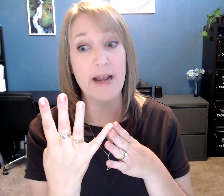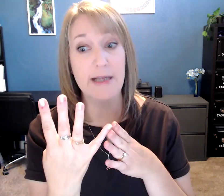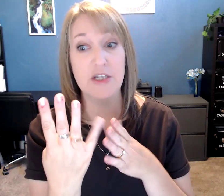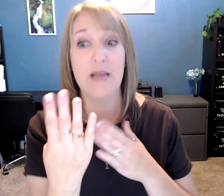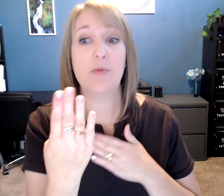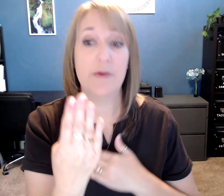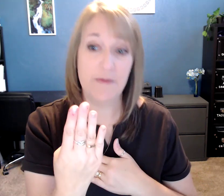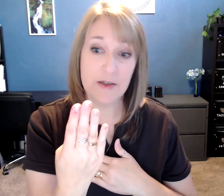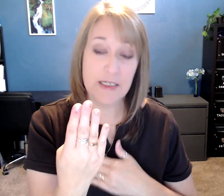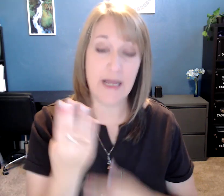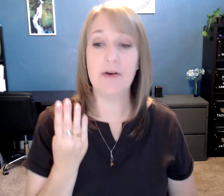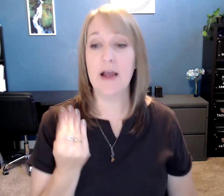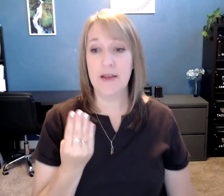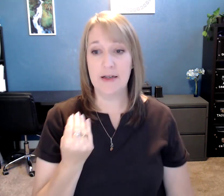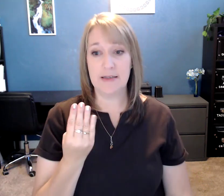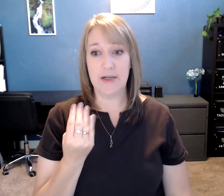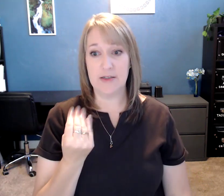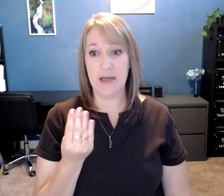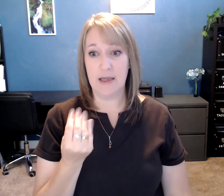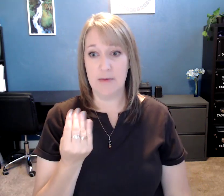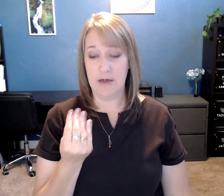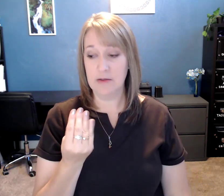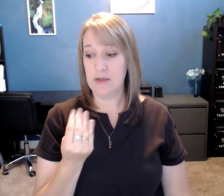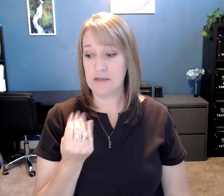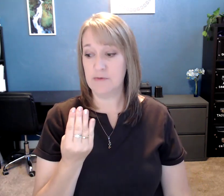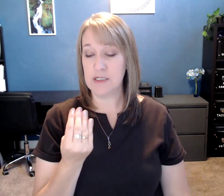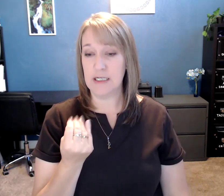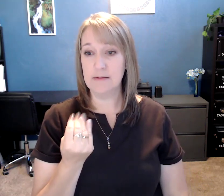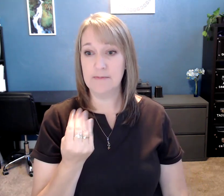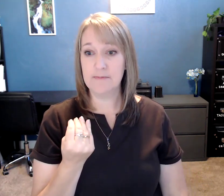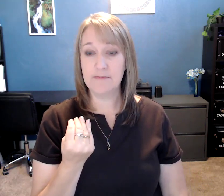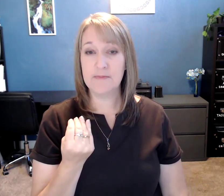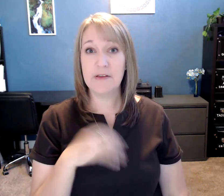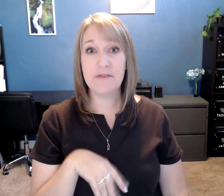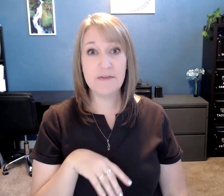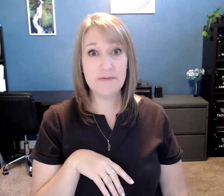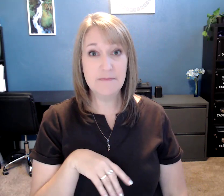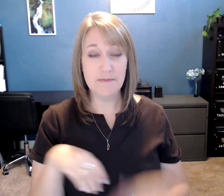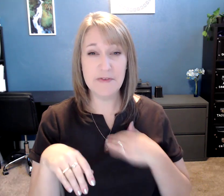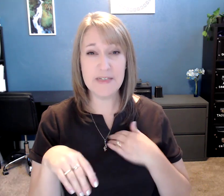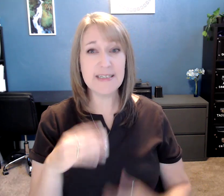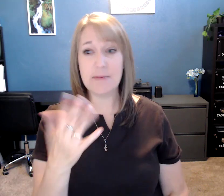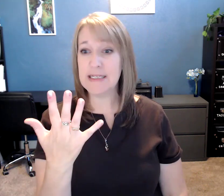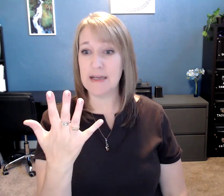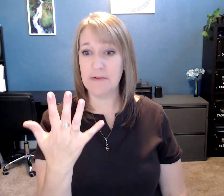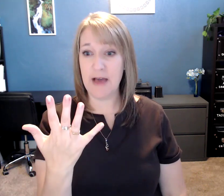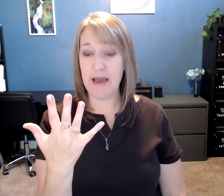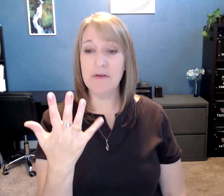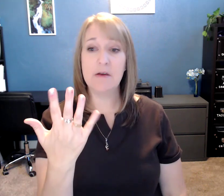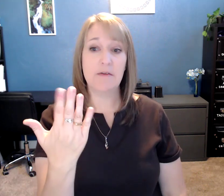hand shape with your fingers together, and then it's like you're signing come here. So that's 14. 15, same idea. 5,